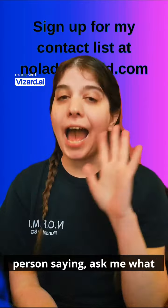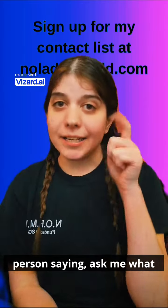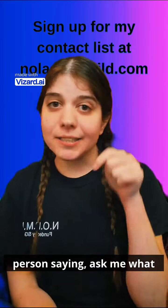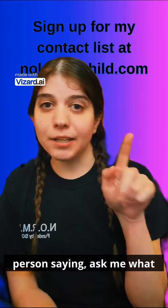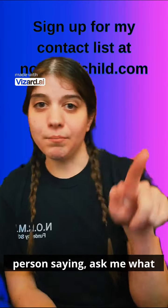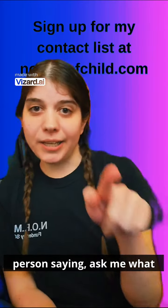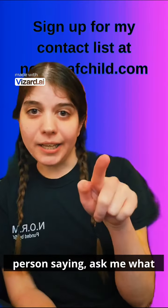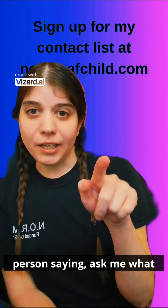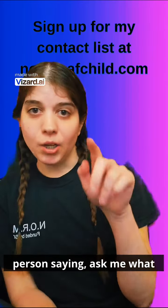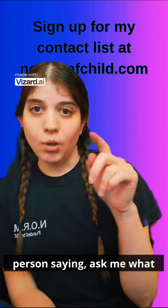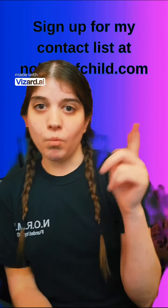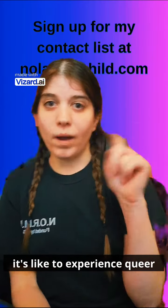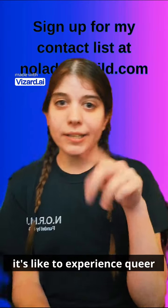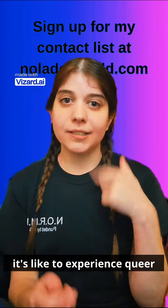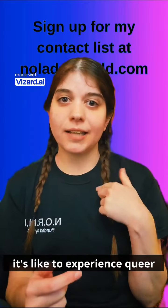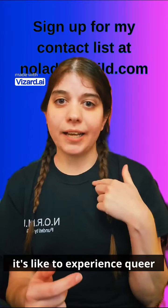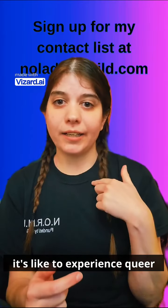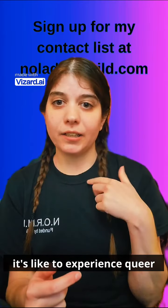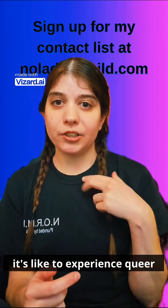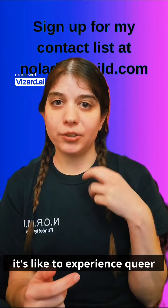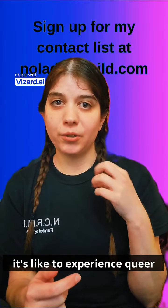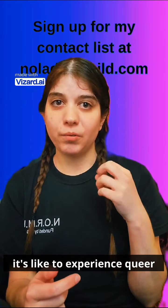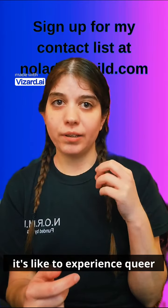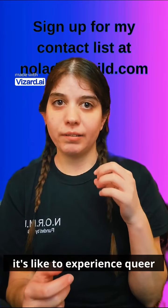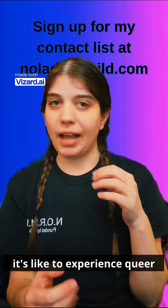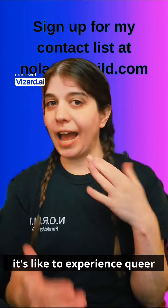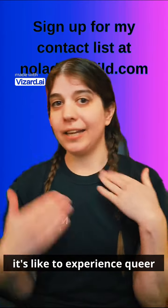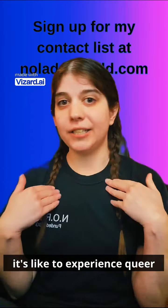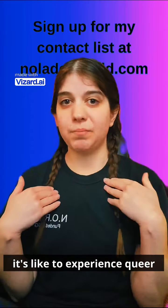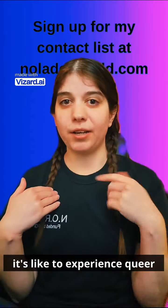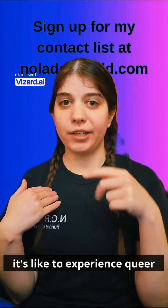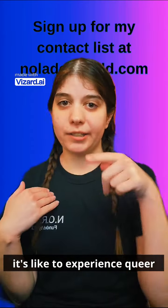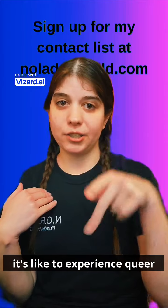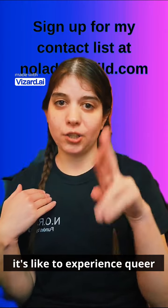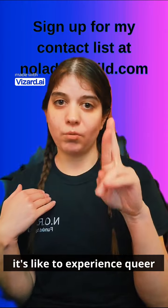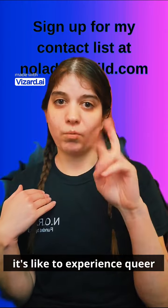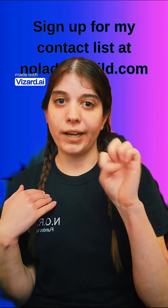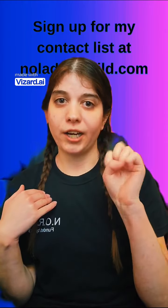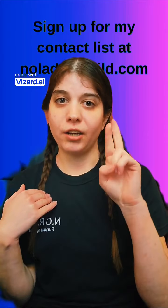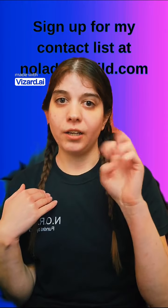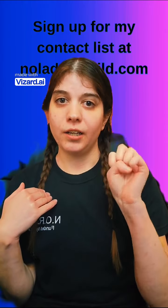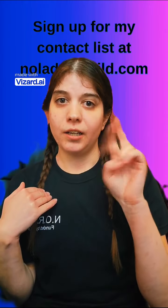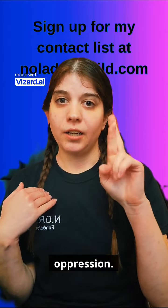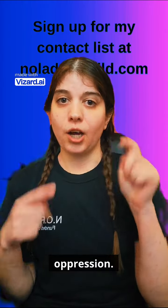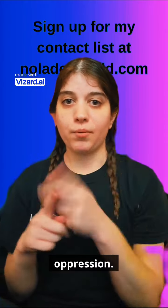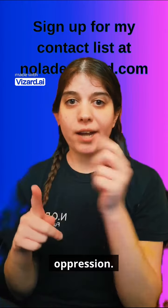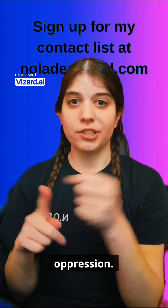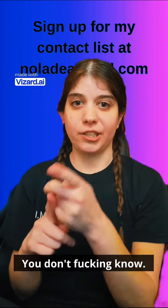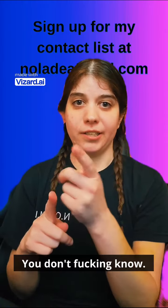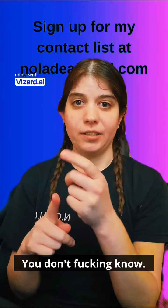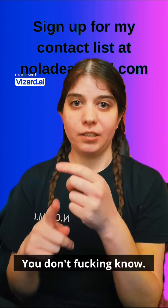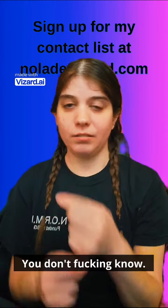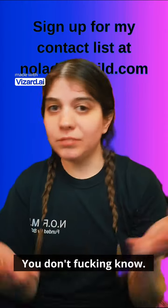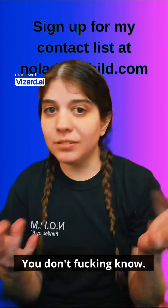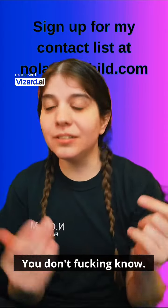ask me what it's like to experience queer oppression. You